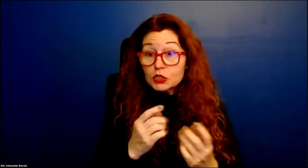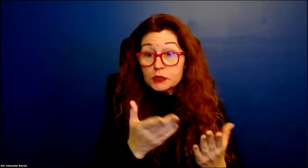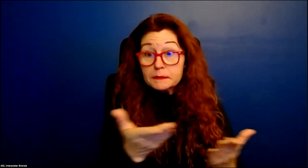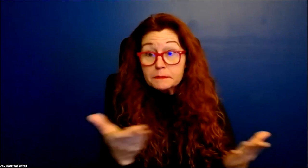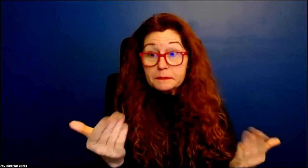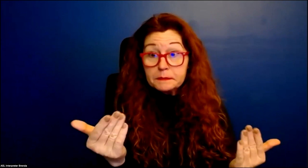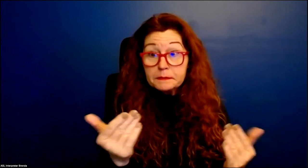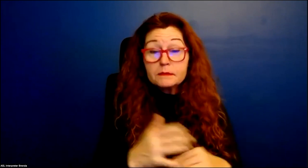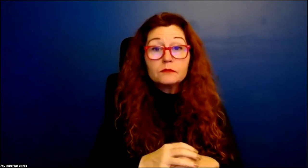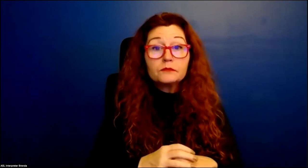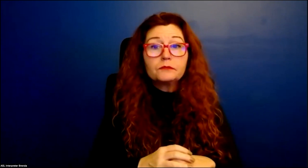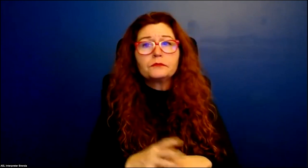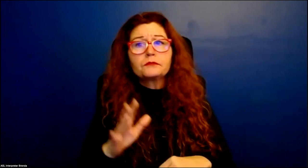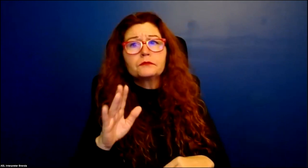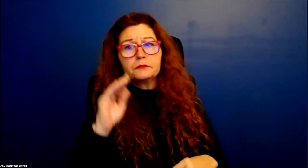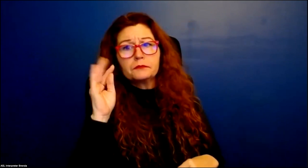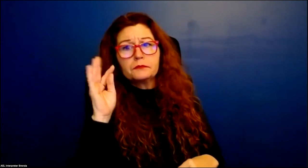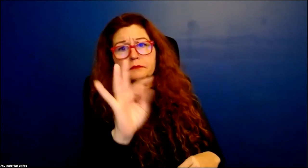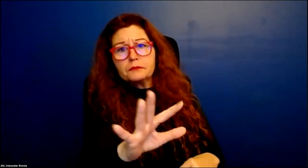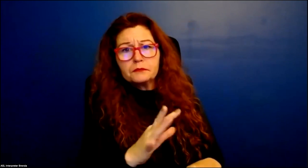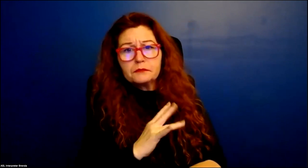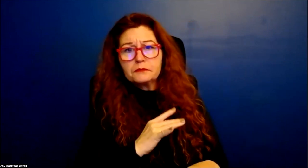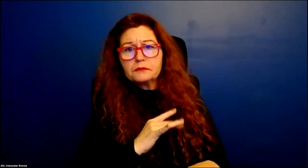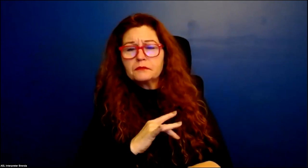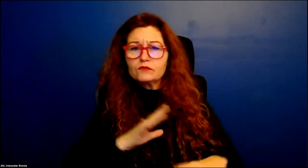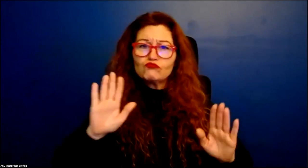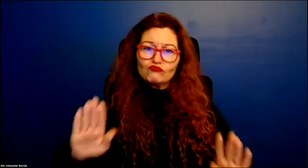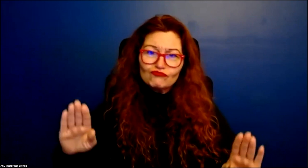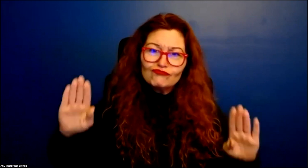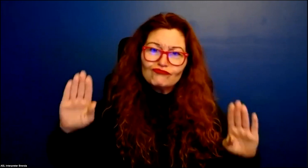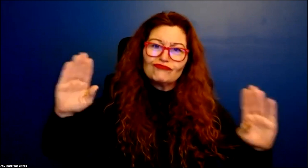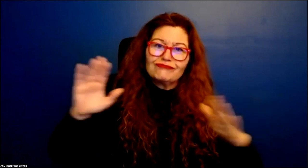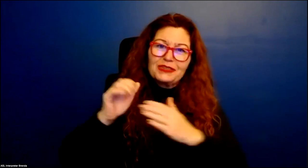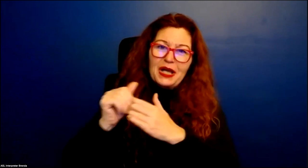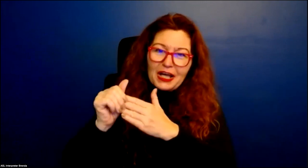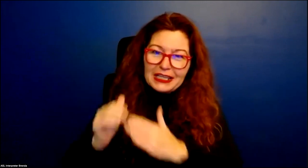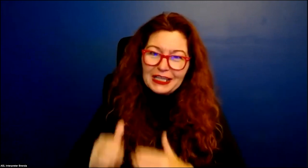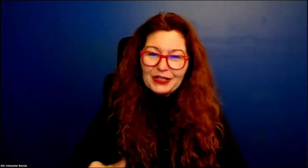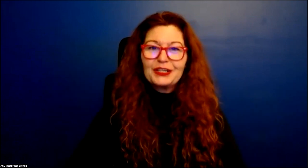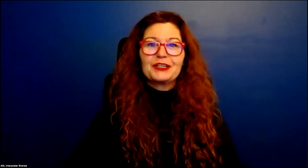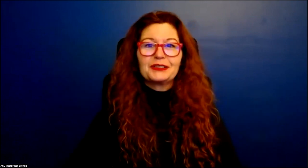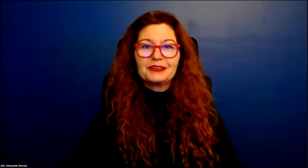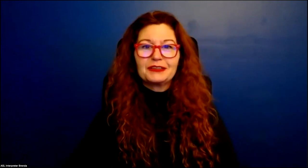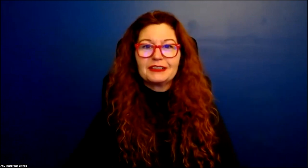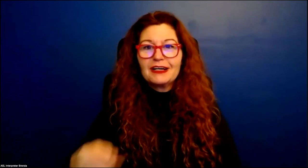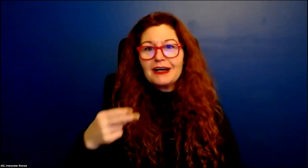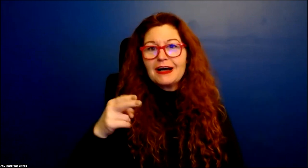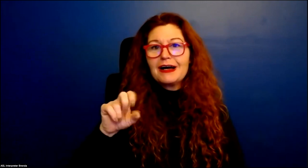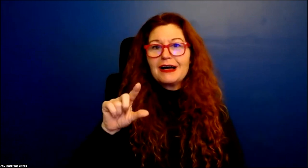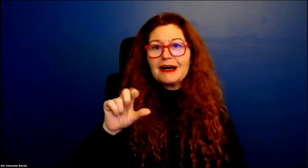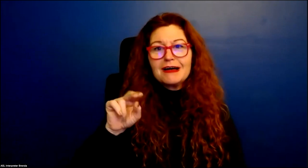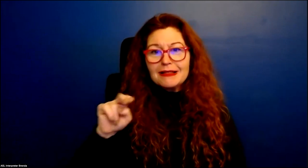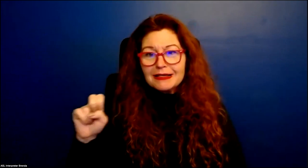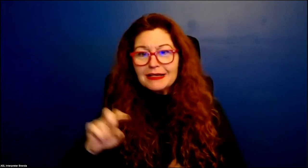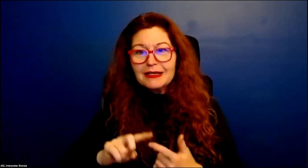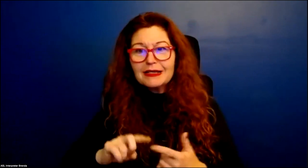I just want to give a shout out to our fearless leader, Helene, and to Joda. This is really kind of pioneering stuff we're